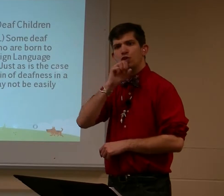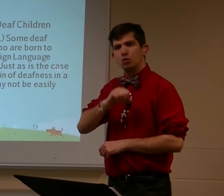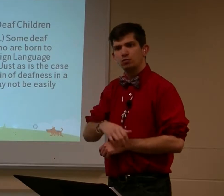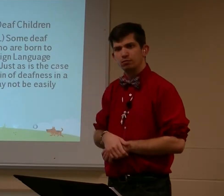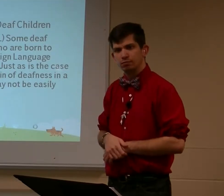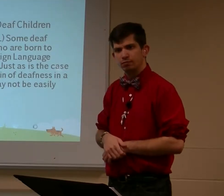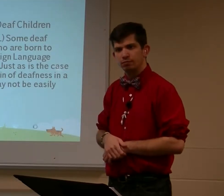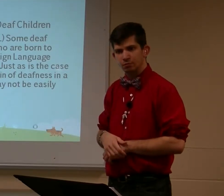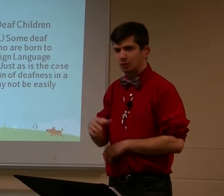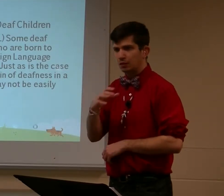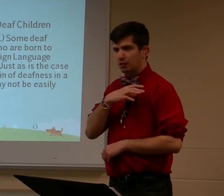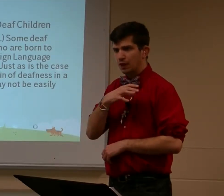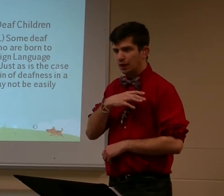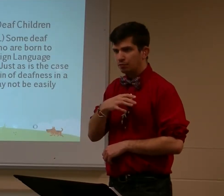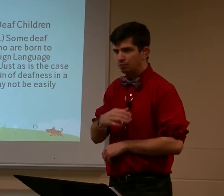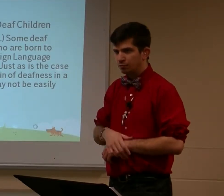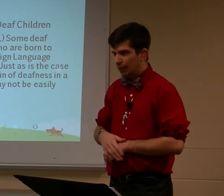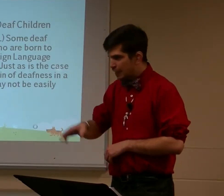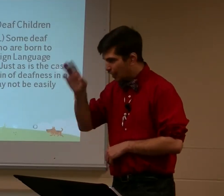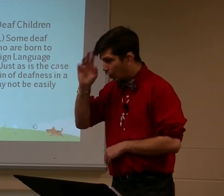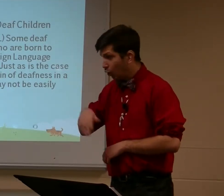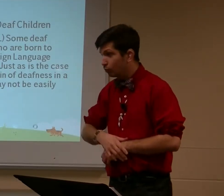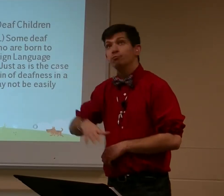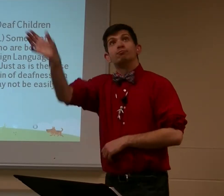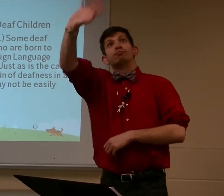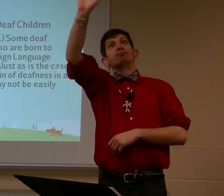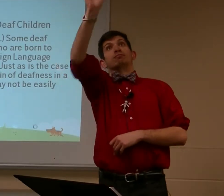old. Fine. I said, hello.